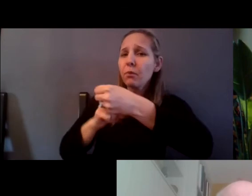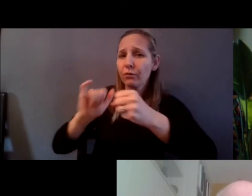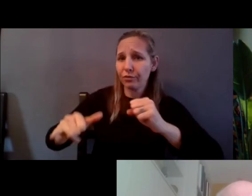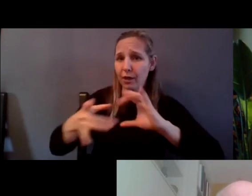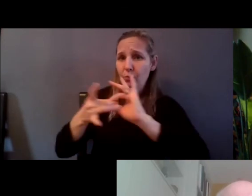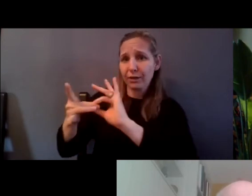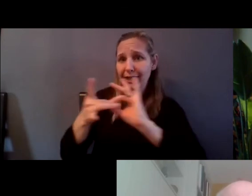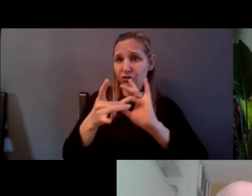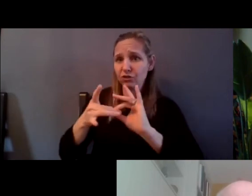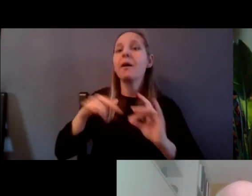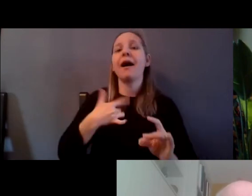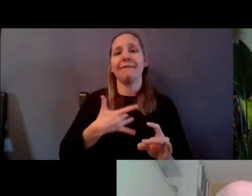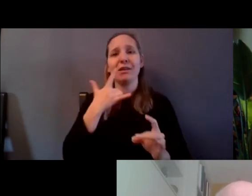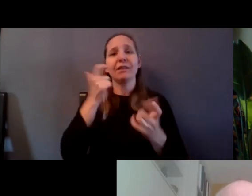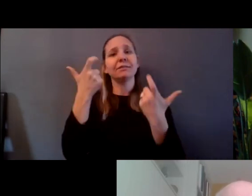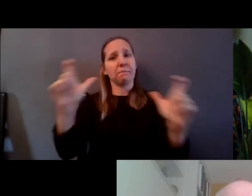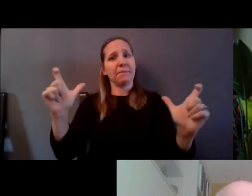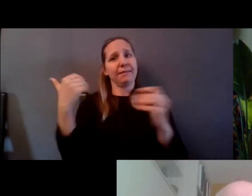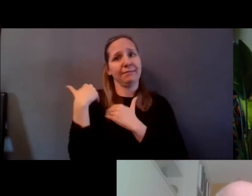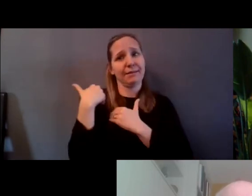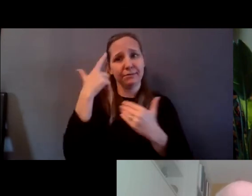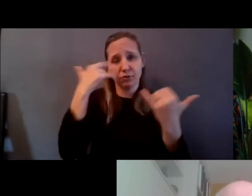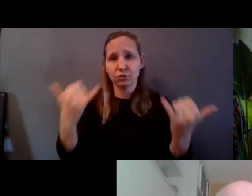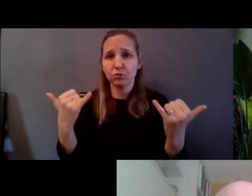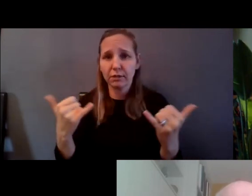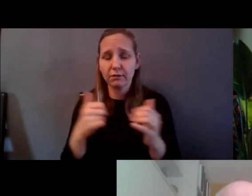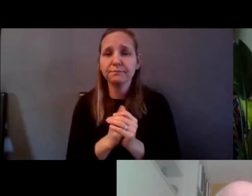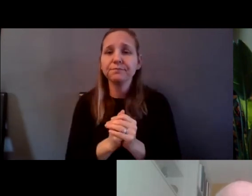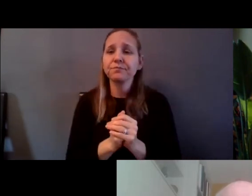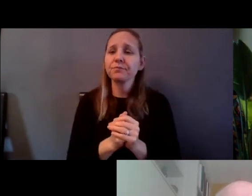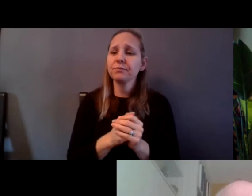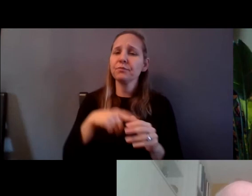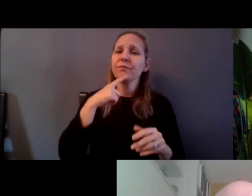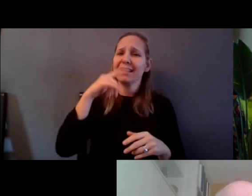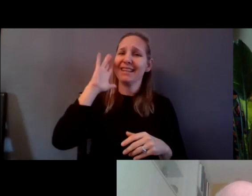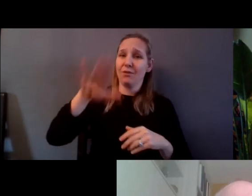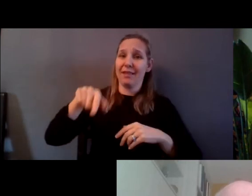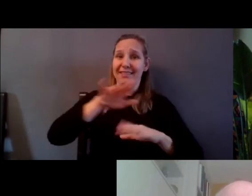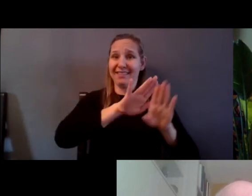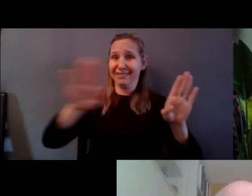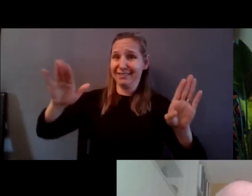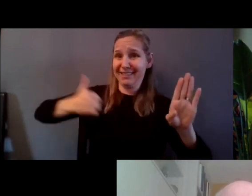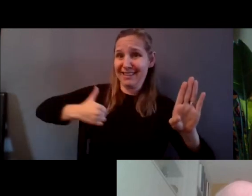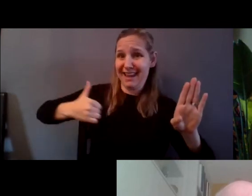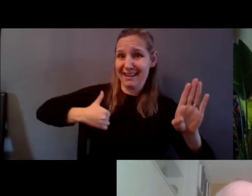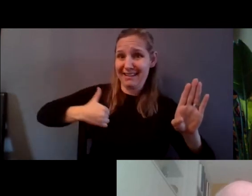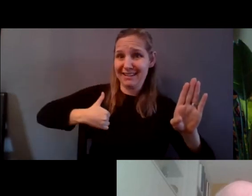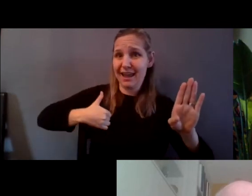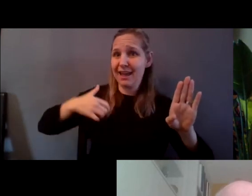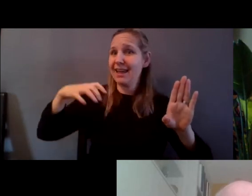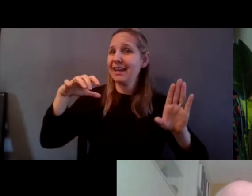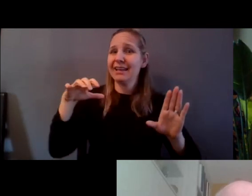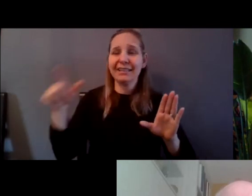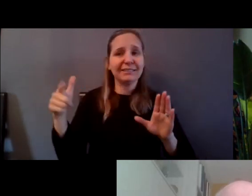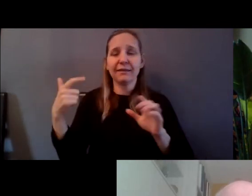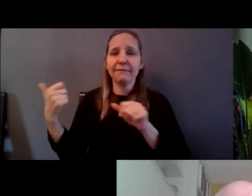the task today. The fundamental equation of this country is an overbalance on the social